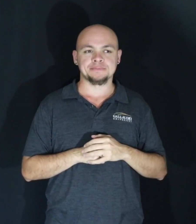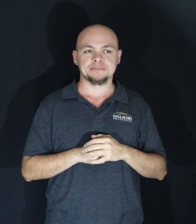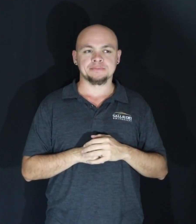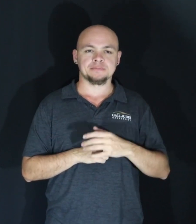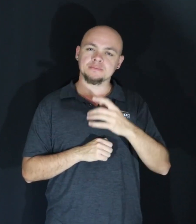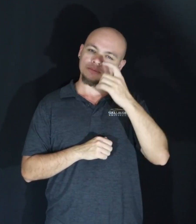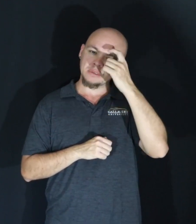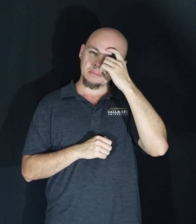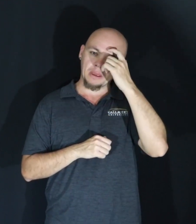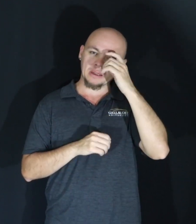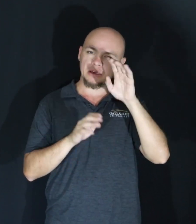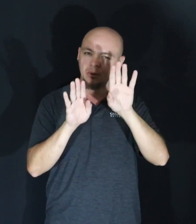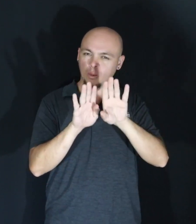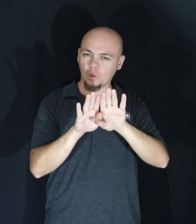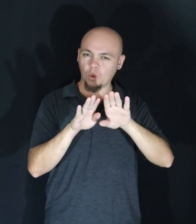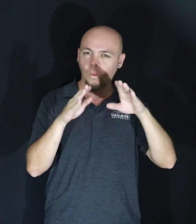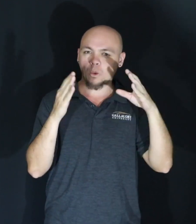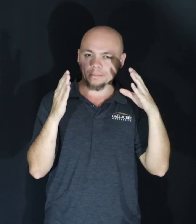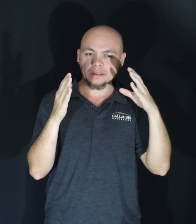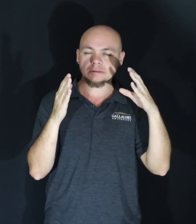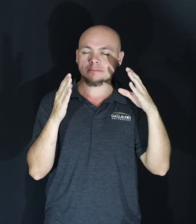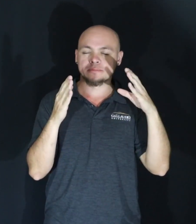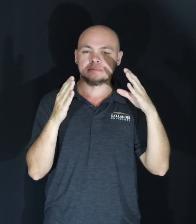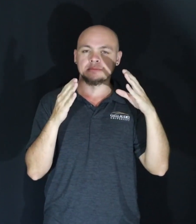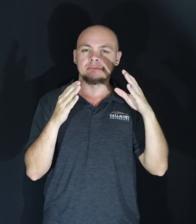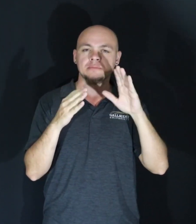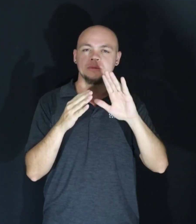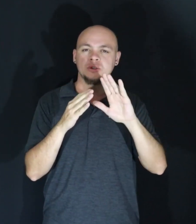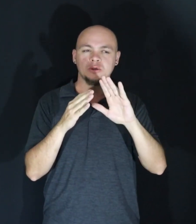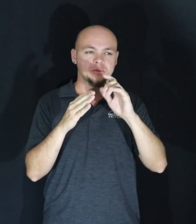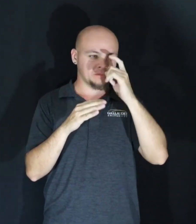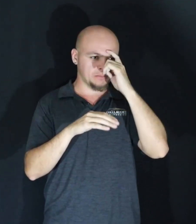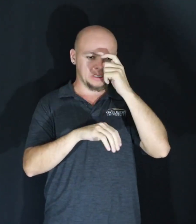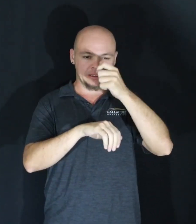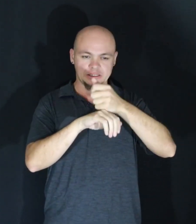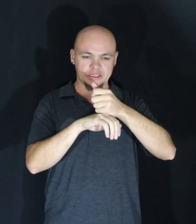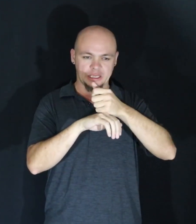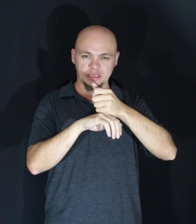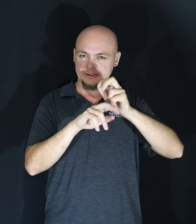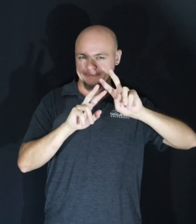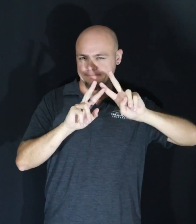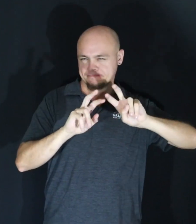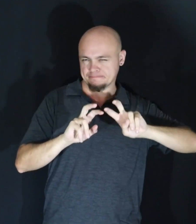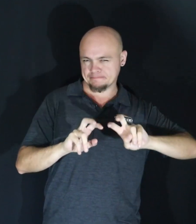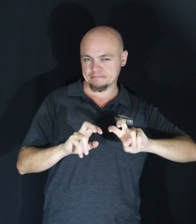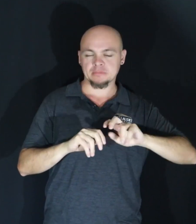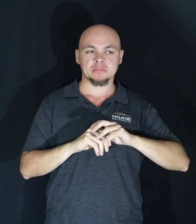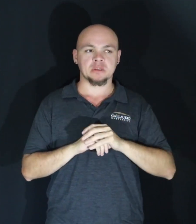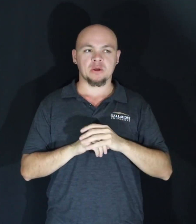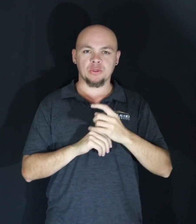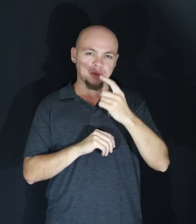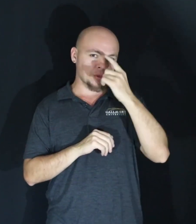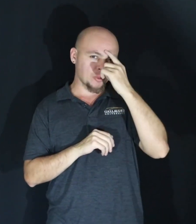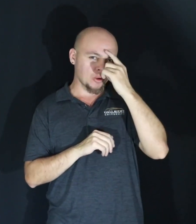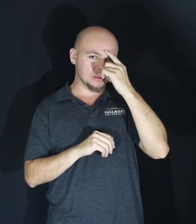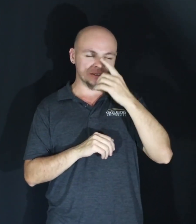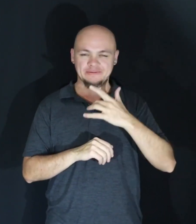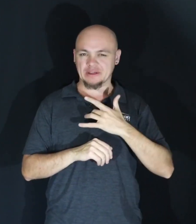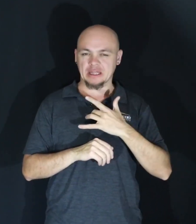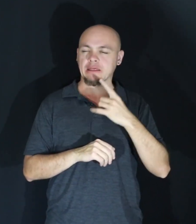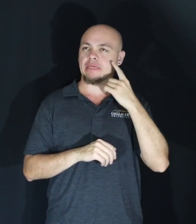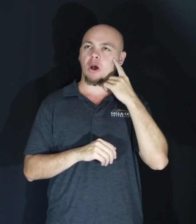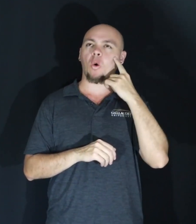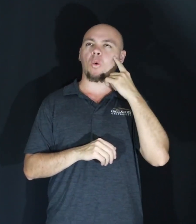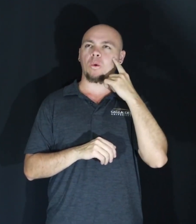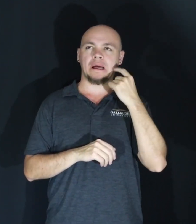your mindset, to feel what you are feeling. Those thoughts that come to you that I am not good enough, I am